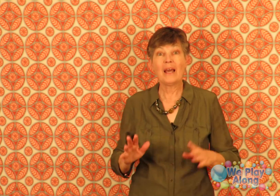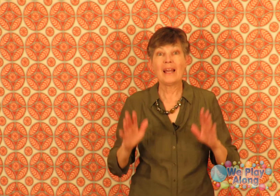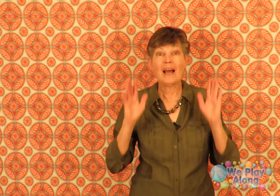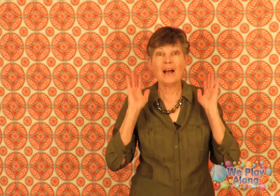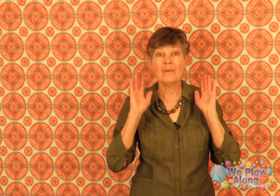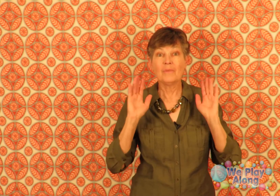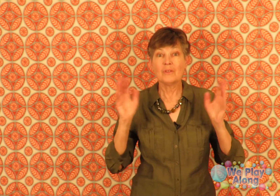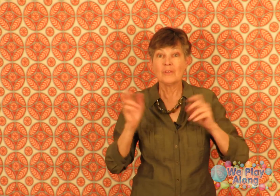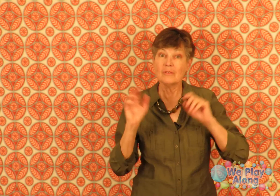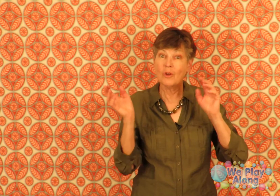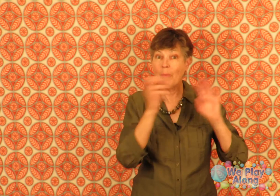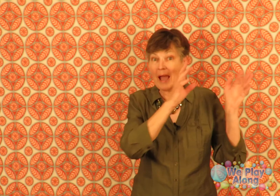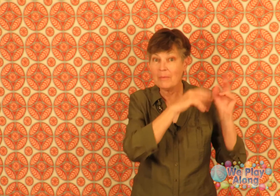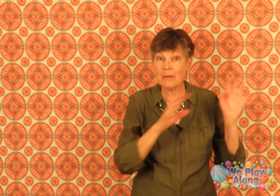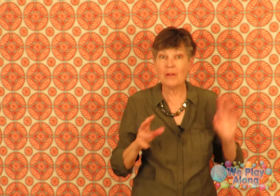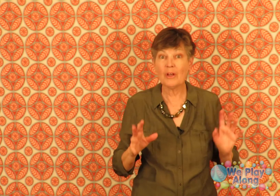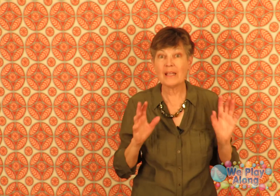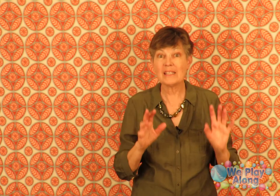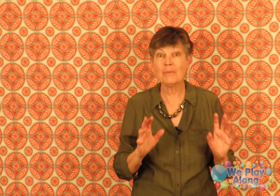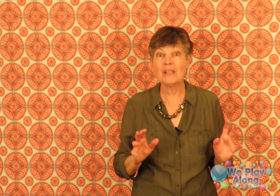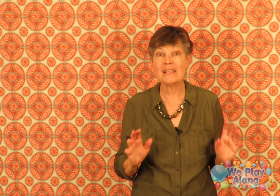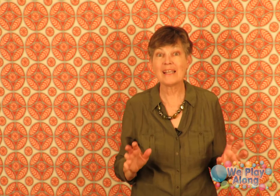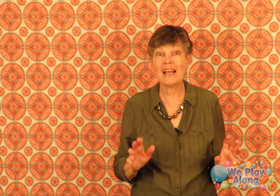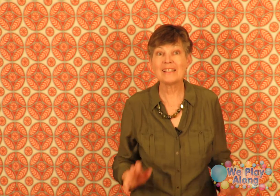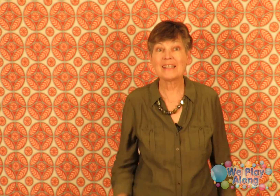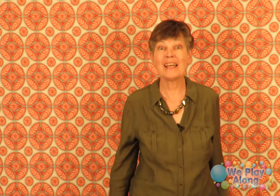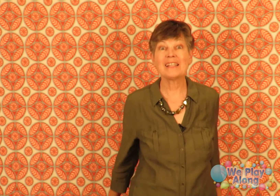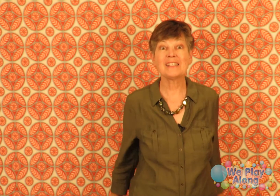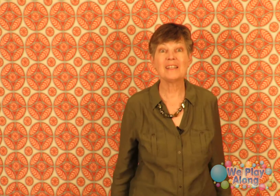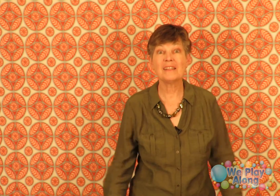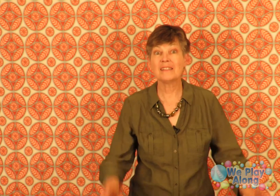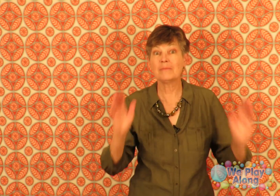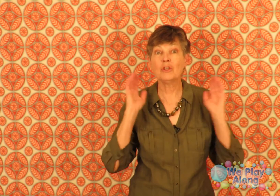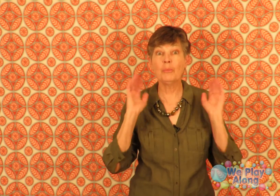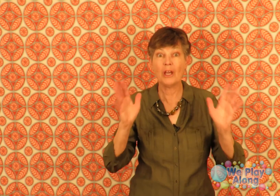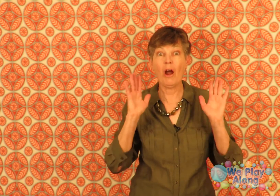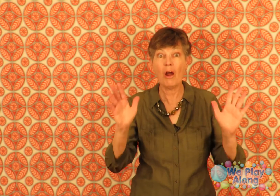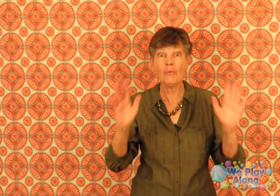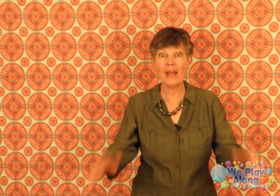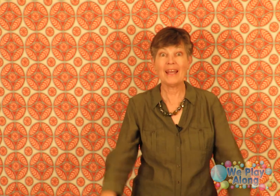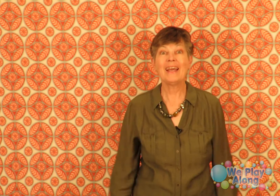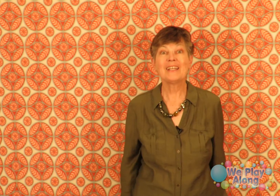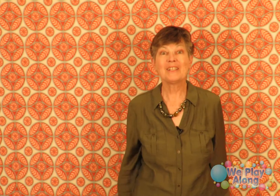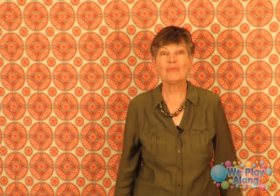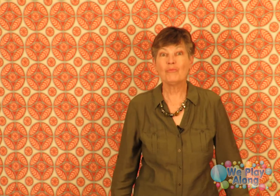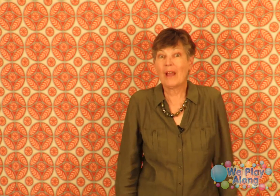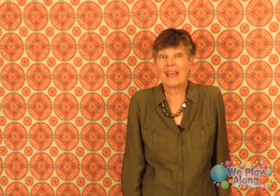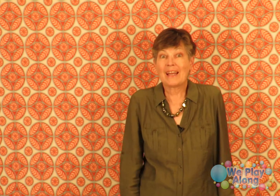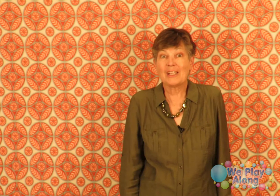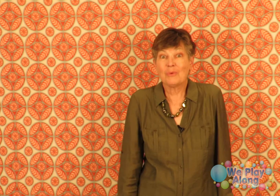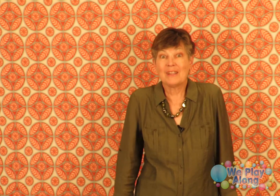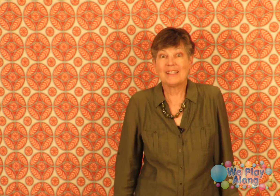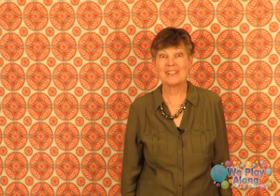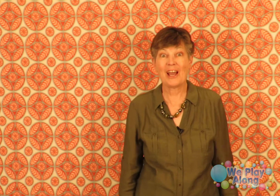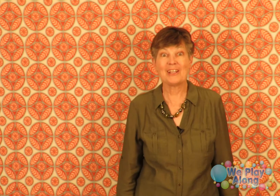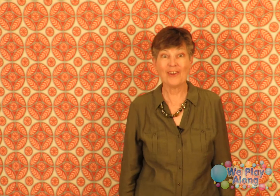But go back and maybe look at some of these signs again, and see, you'll be all ready to recognize what these signs